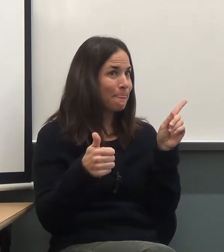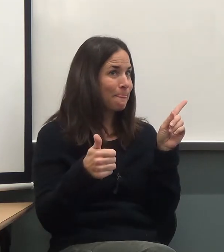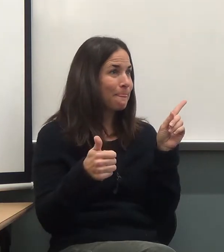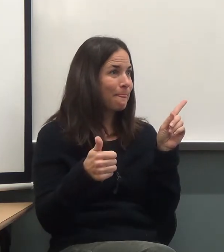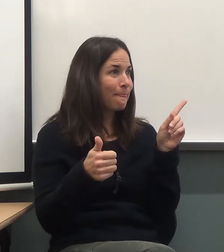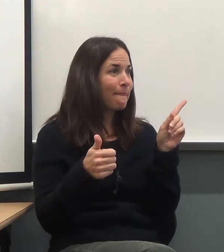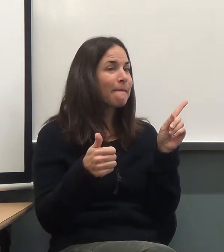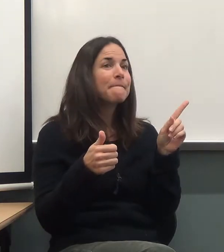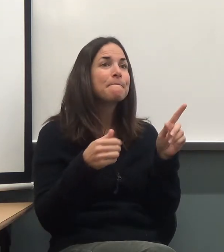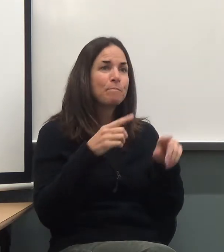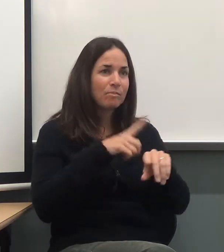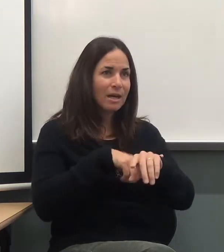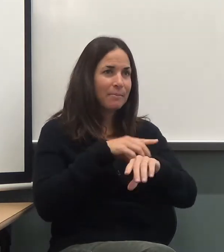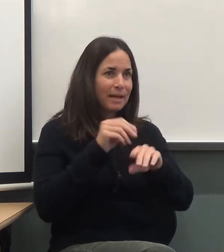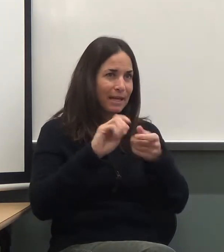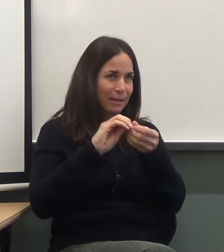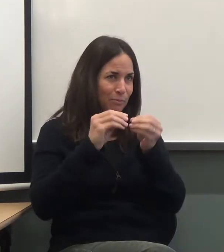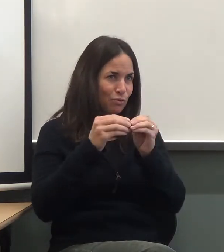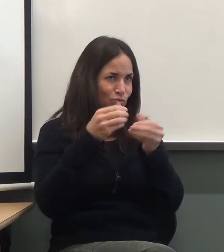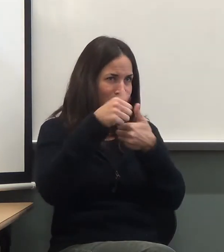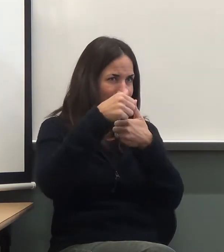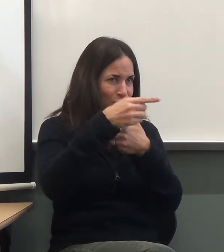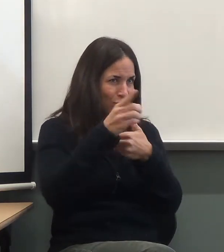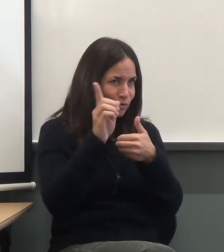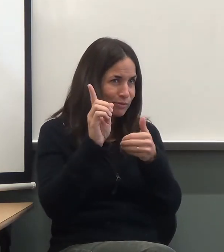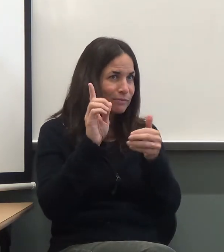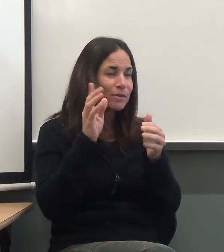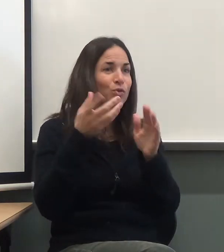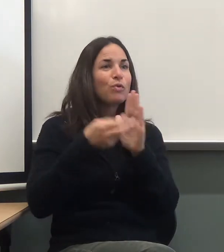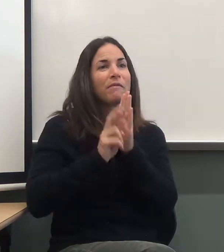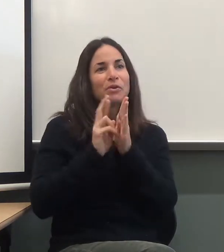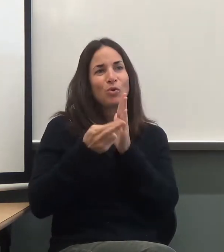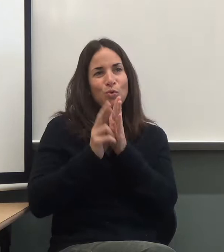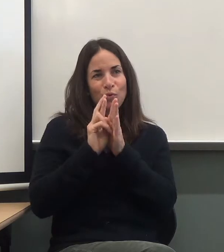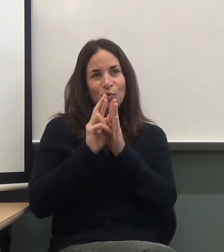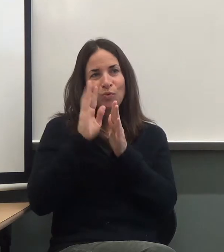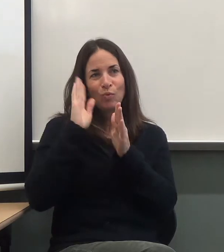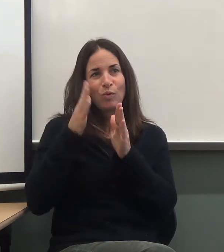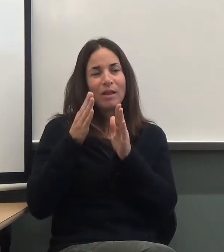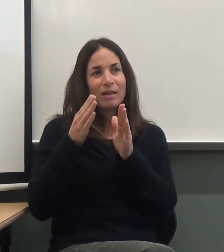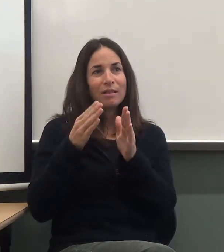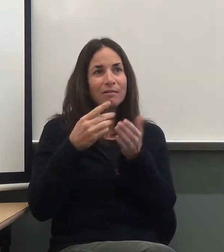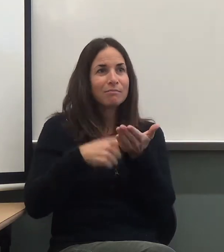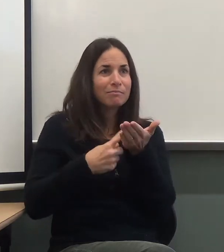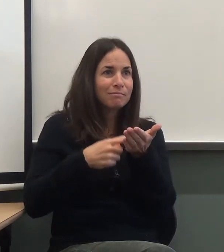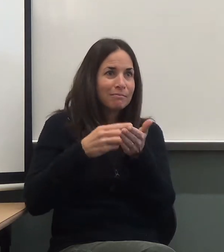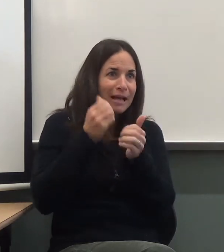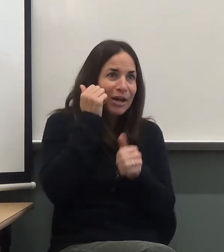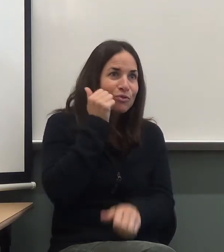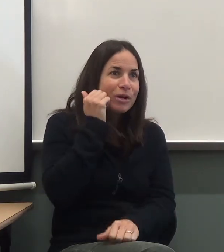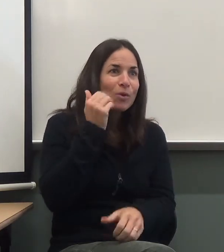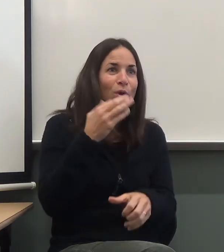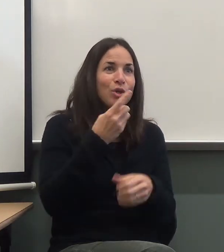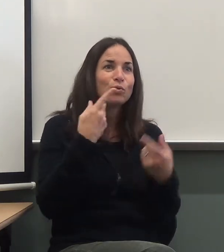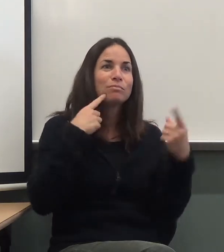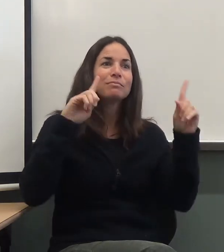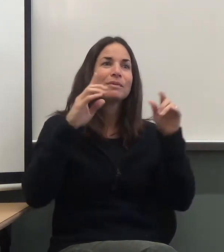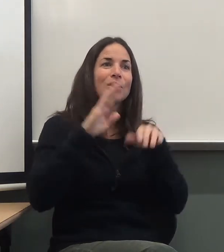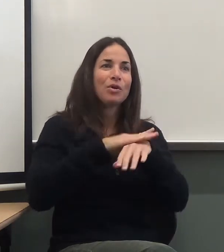Time and number, okay? You guys remember this stuff? Okay, no, just to review, just because we're going to revisit this each day, because I want you guys to do well in the final, all right? So if you see it now, it'll